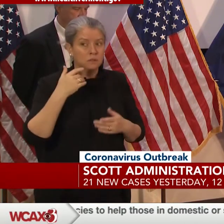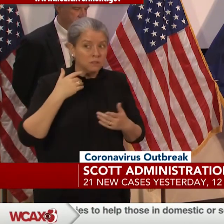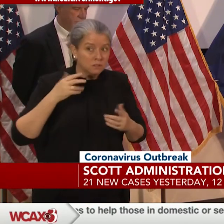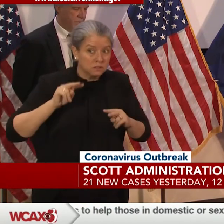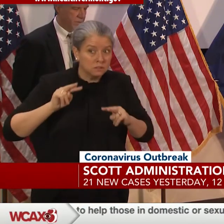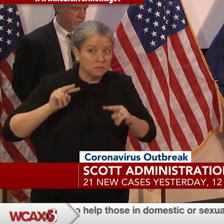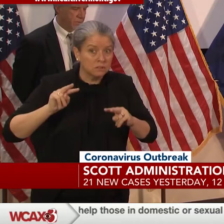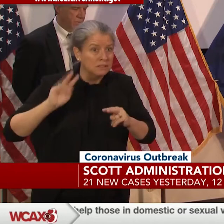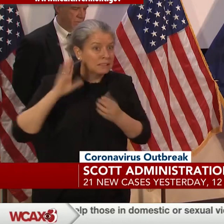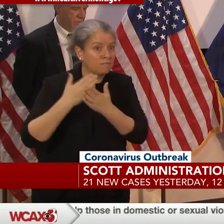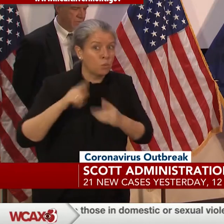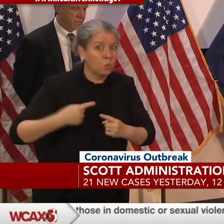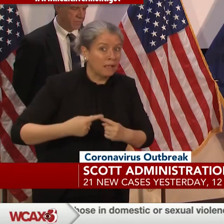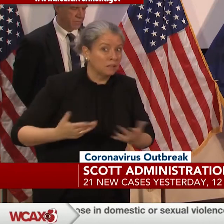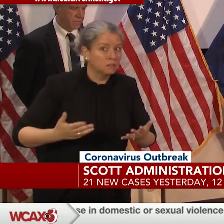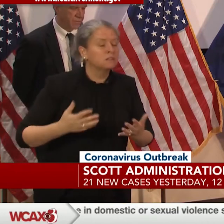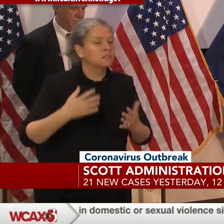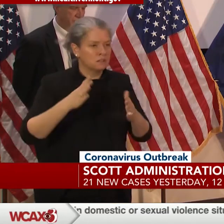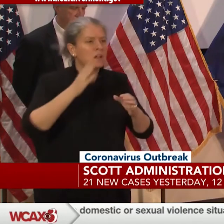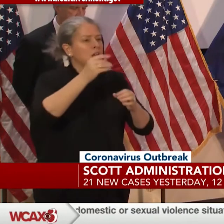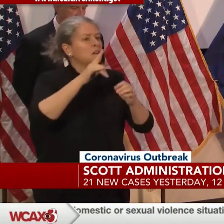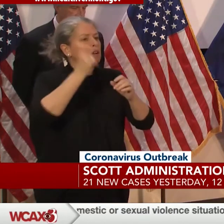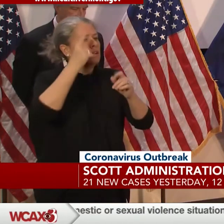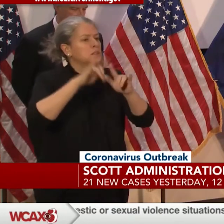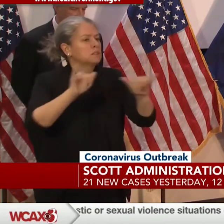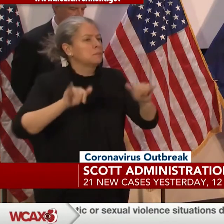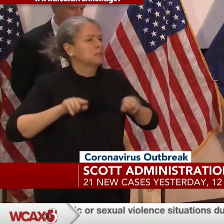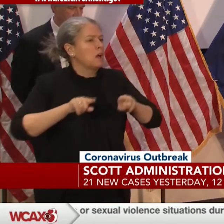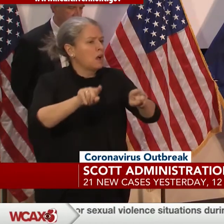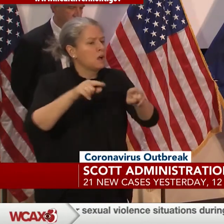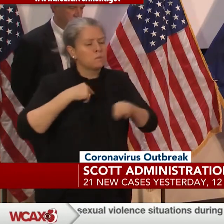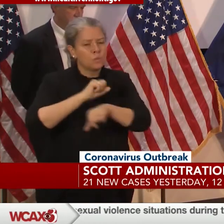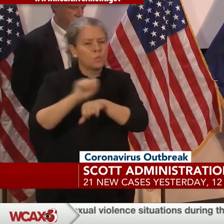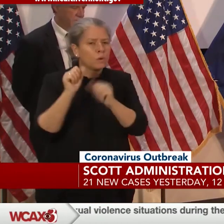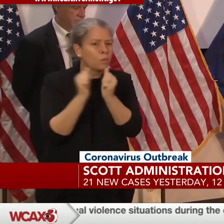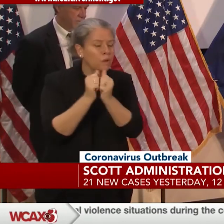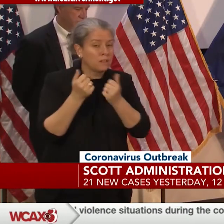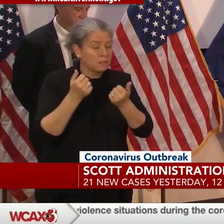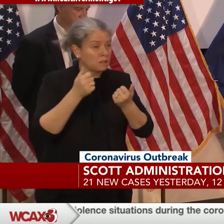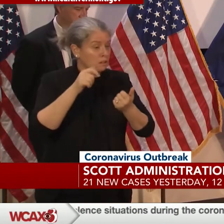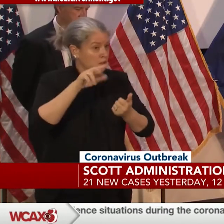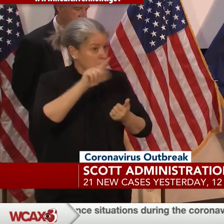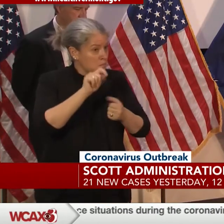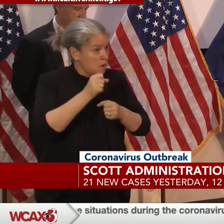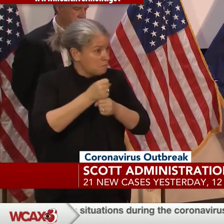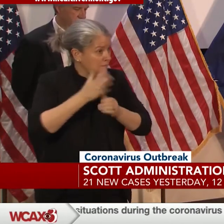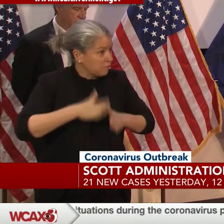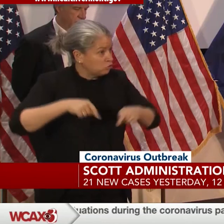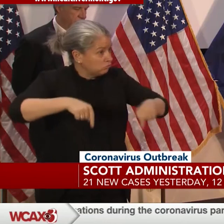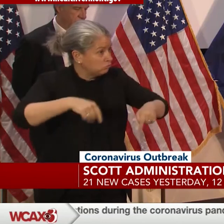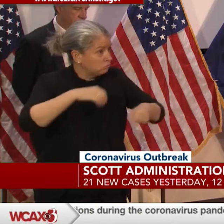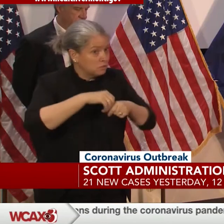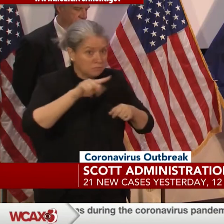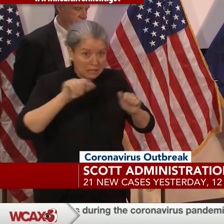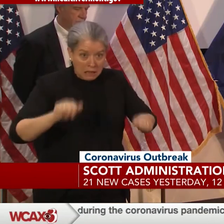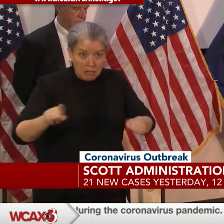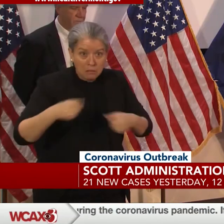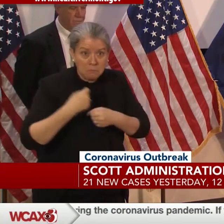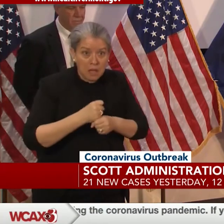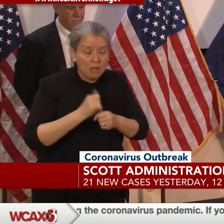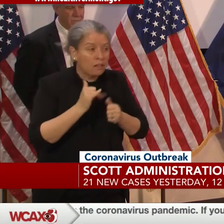those. There are parallel efforts also, including efforts to explore whether Vermont manufacturers can produce certain types of